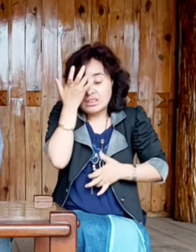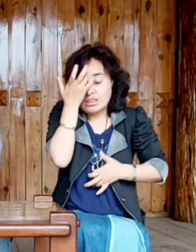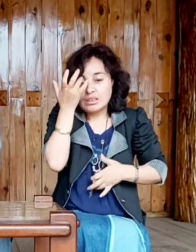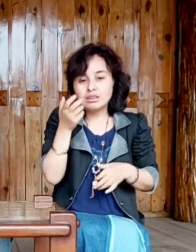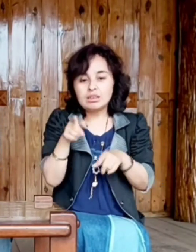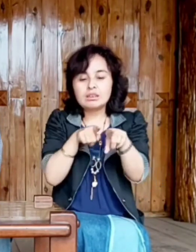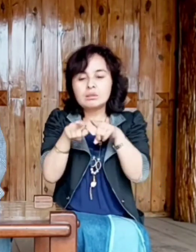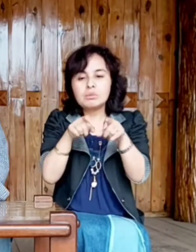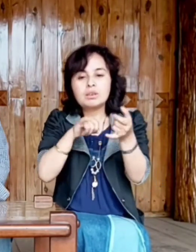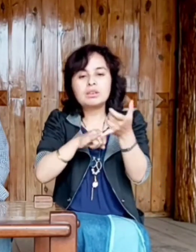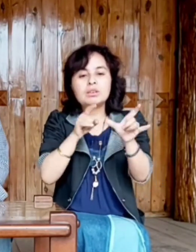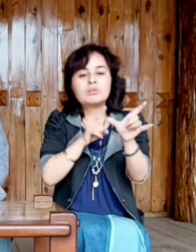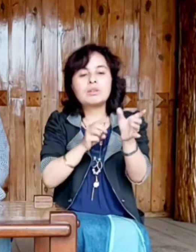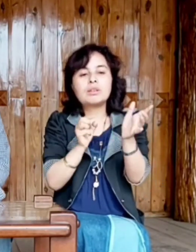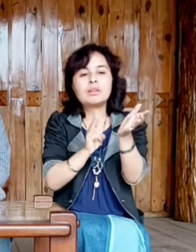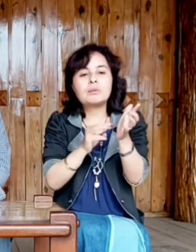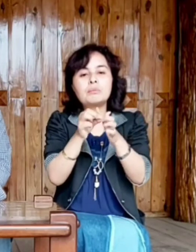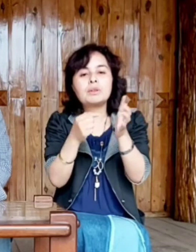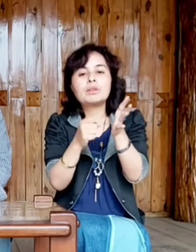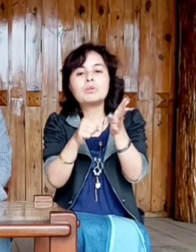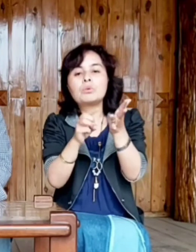flu-like symptoms.